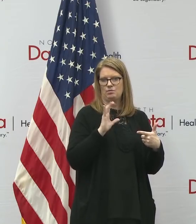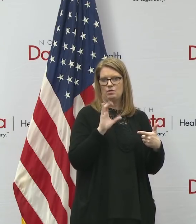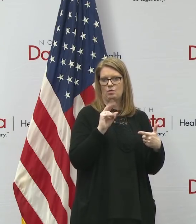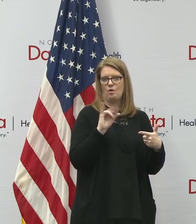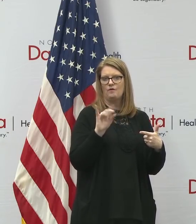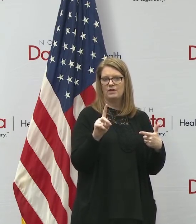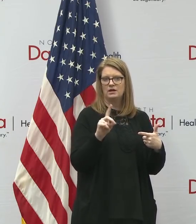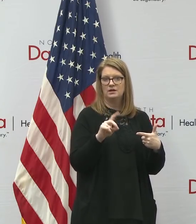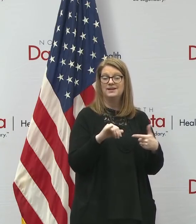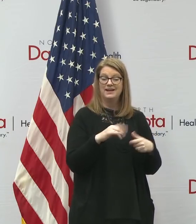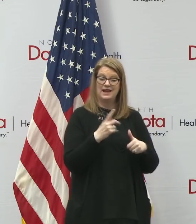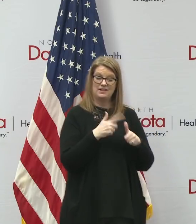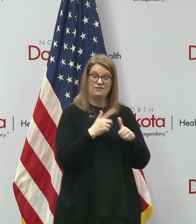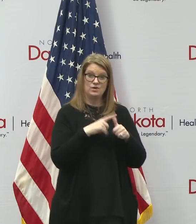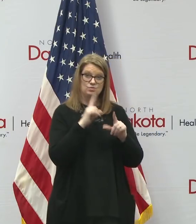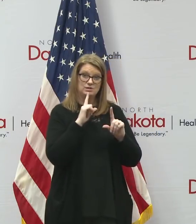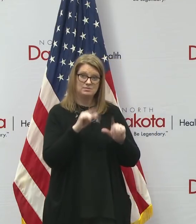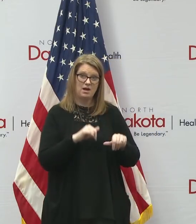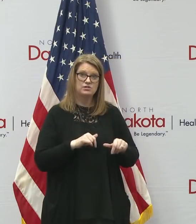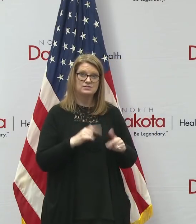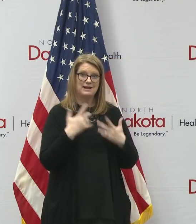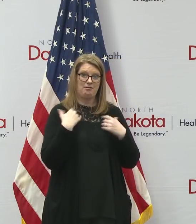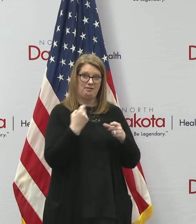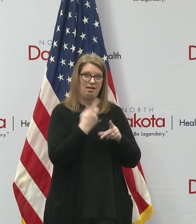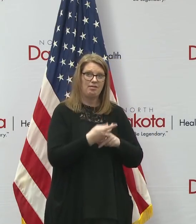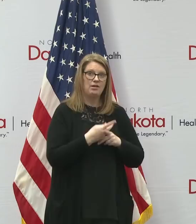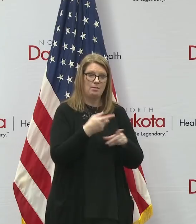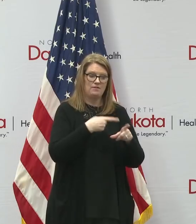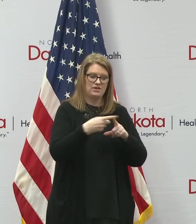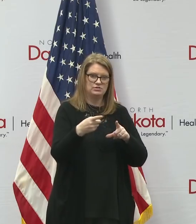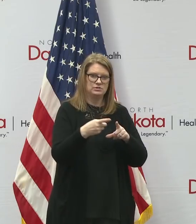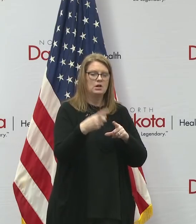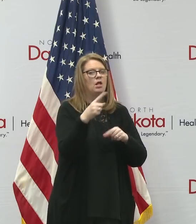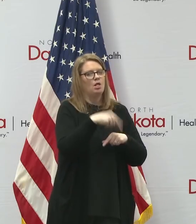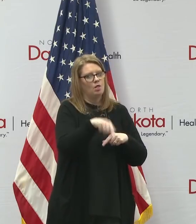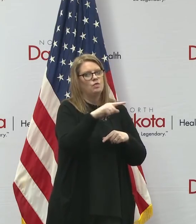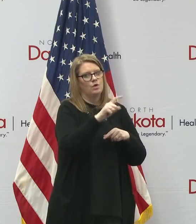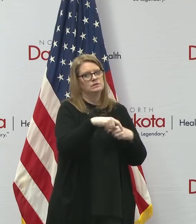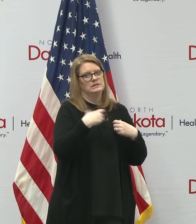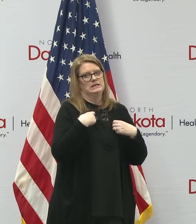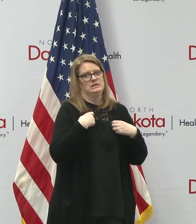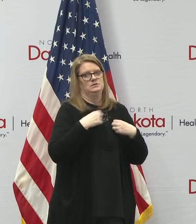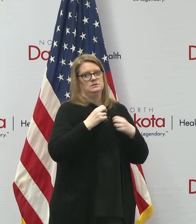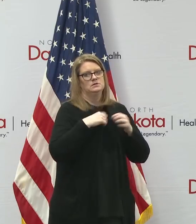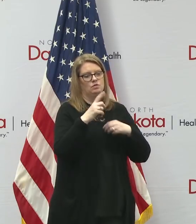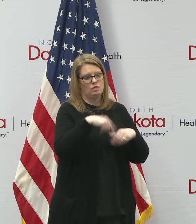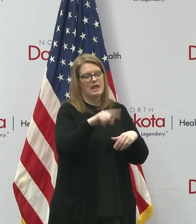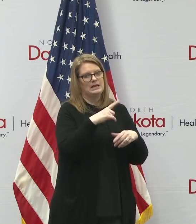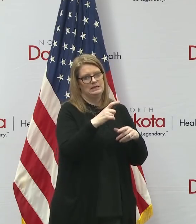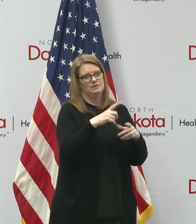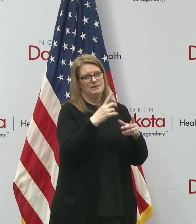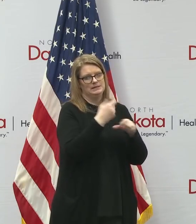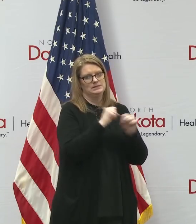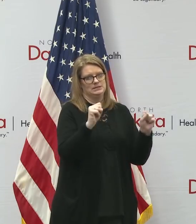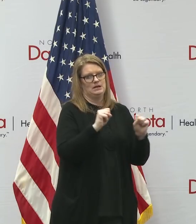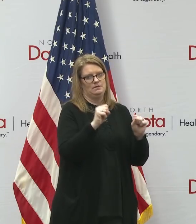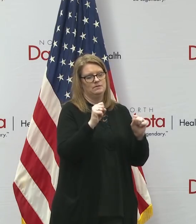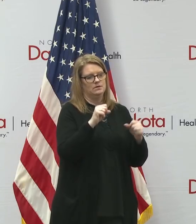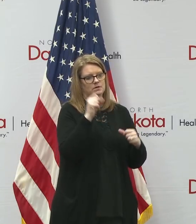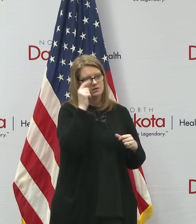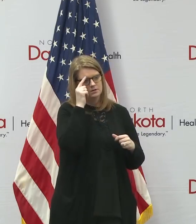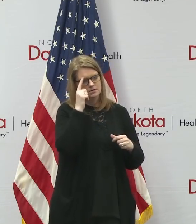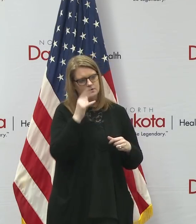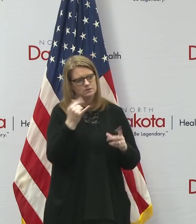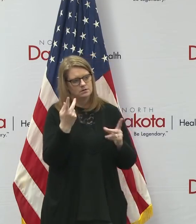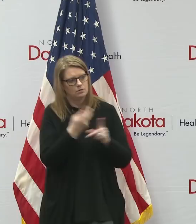keep our first responders, our healthcare professionals, we need to keep them in the fight, so we got to do what we can to promote that. So in that worst